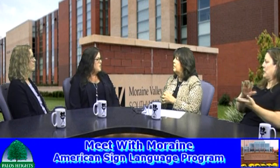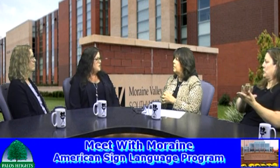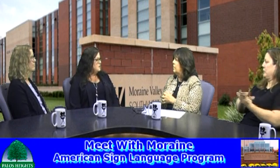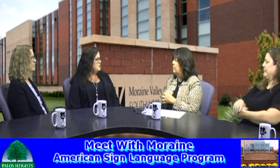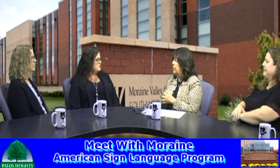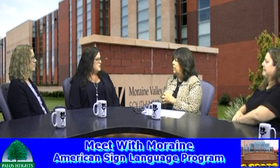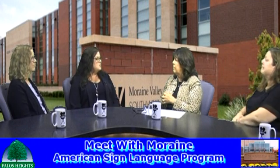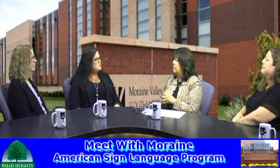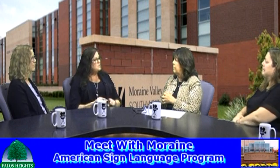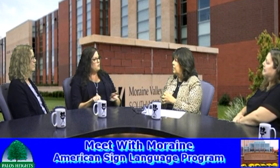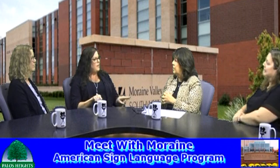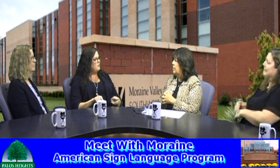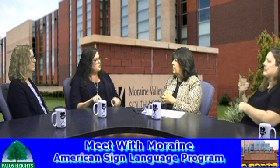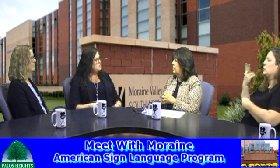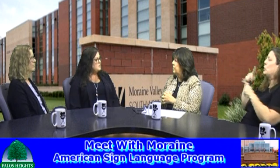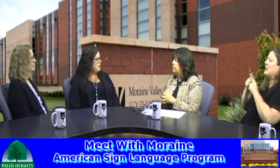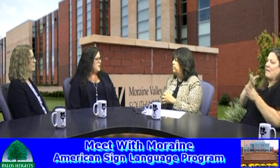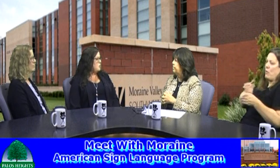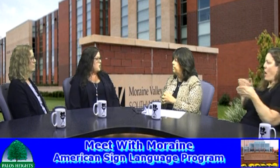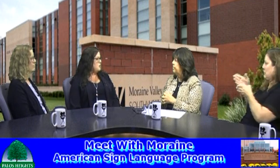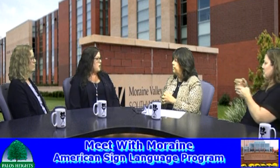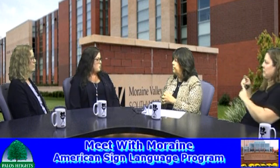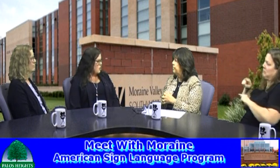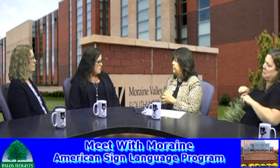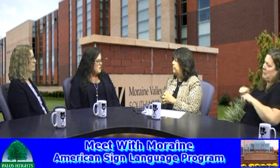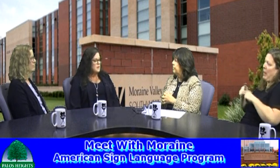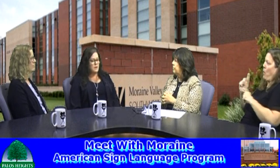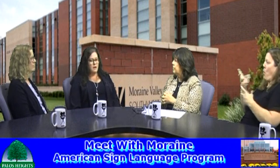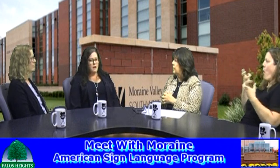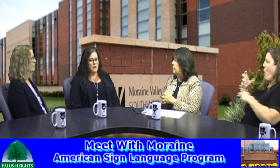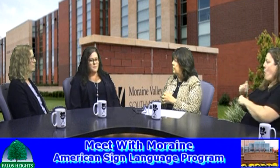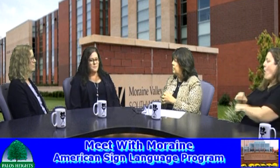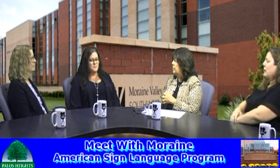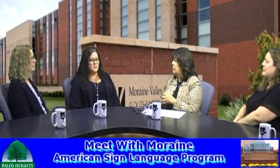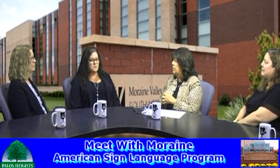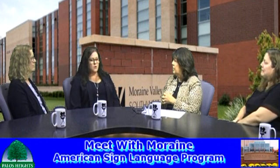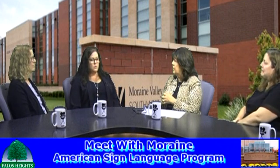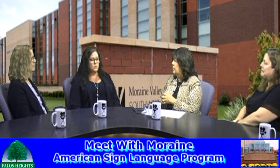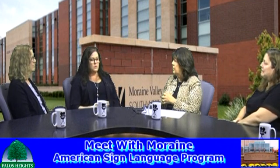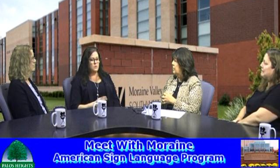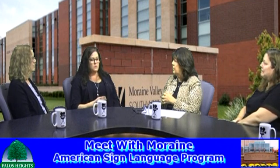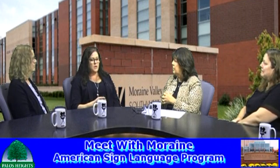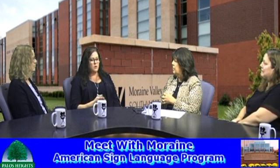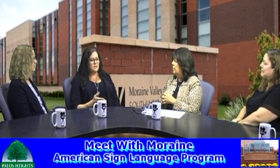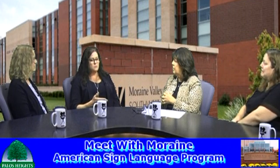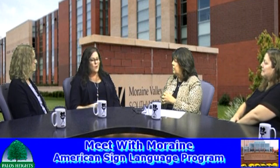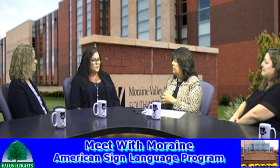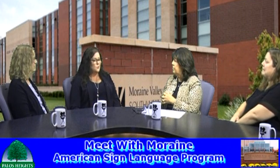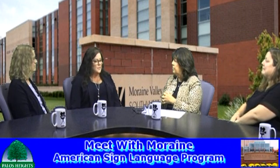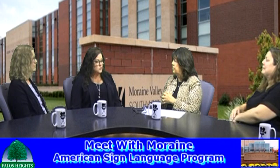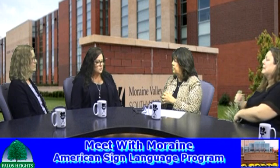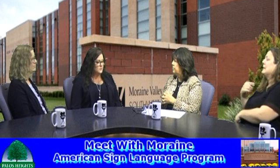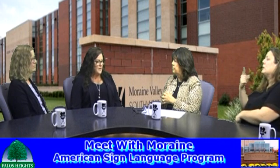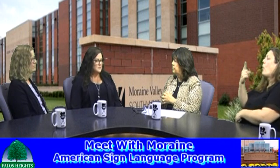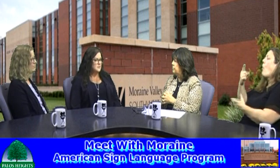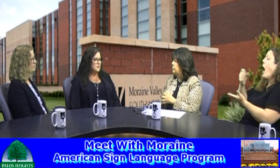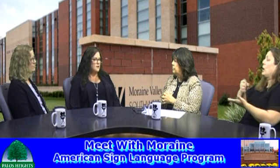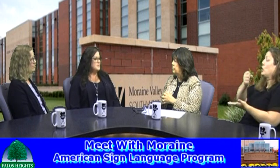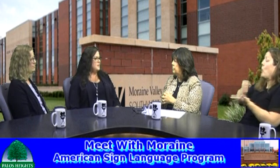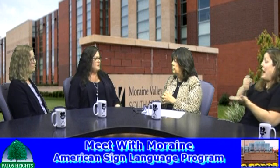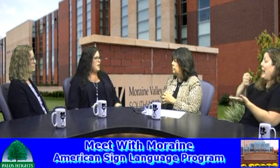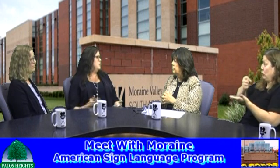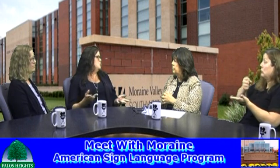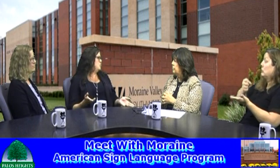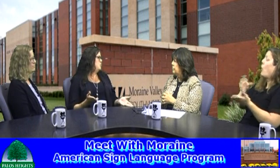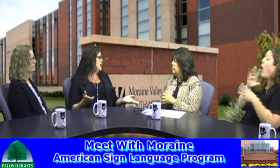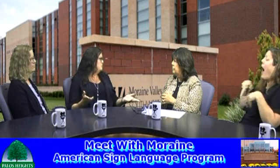school. Okay. So two different avenues depending on where you want to work. So there is one credential that